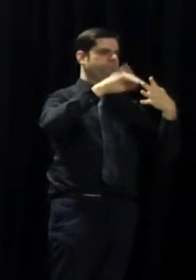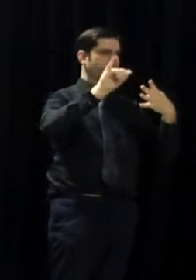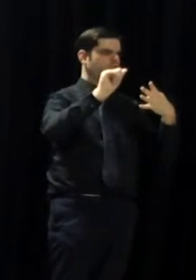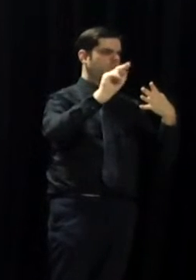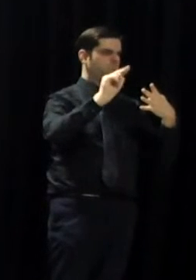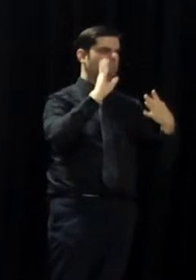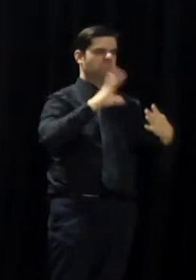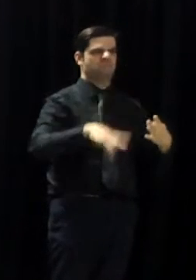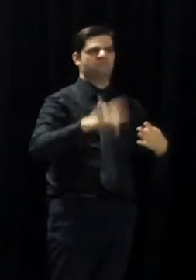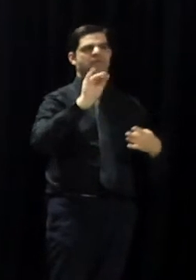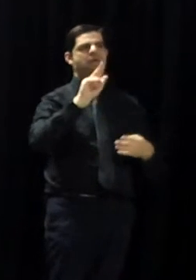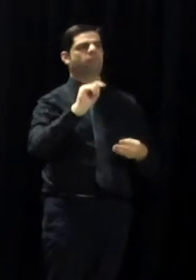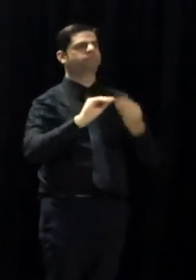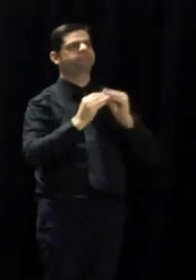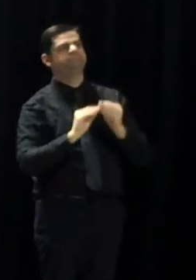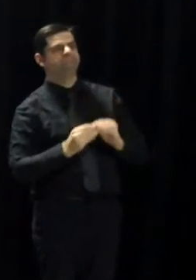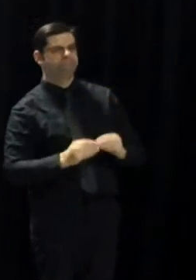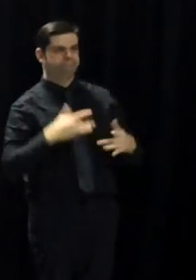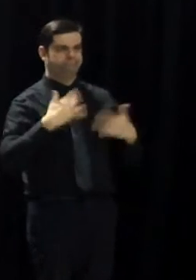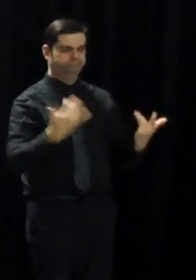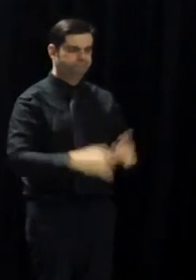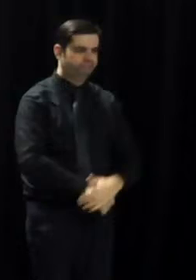2,491 under 19 years of age,